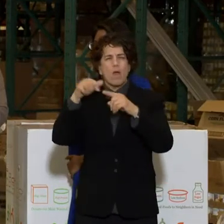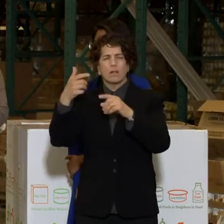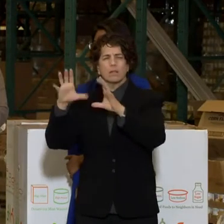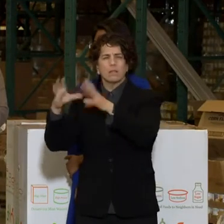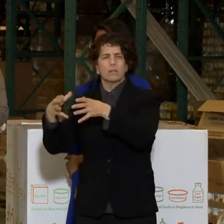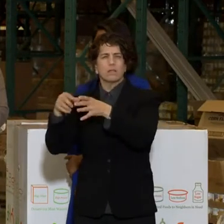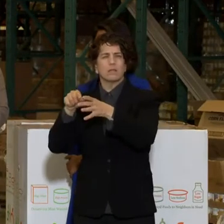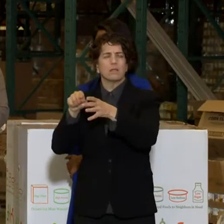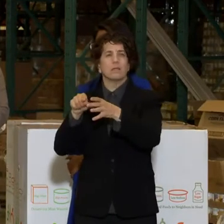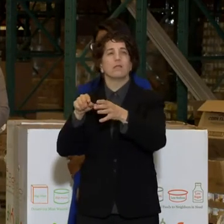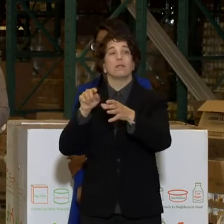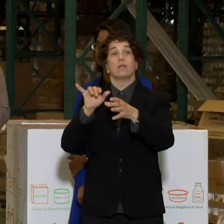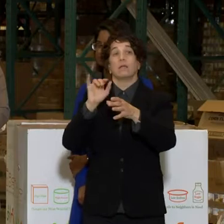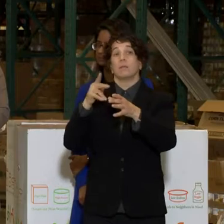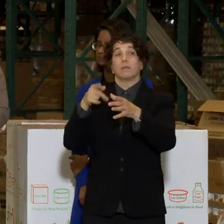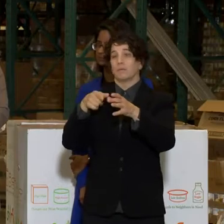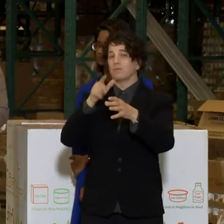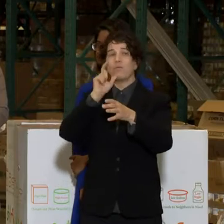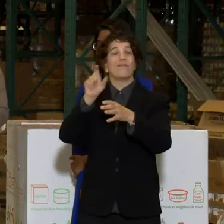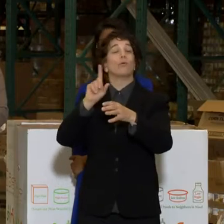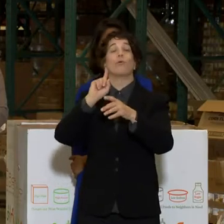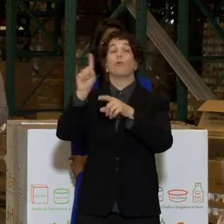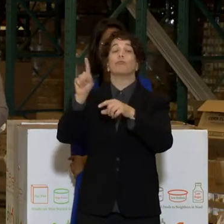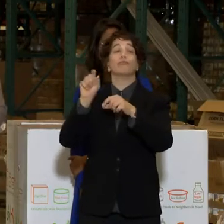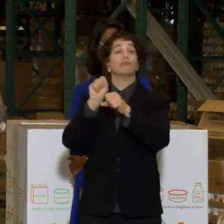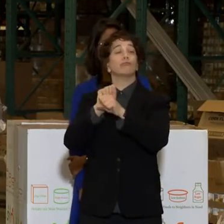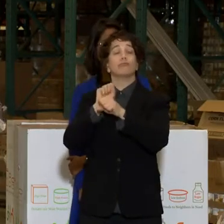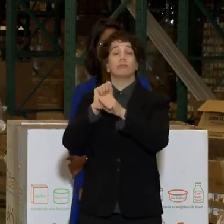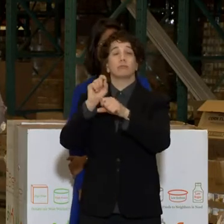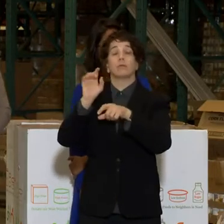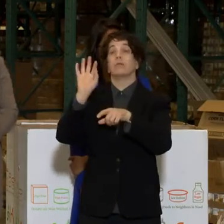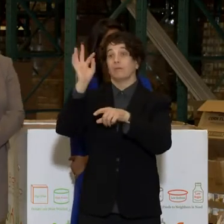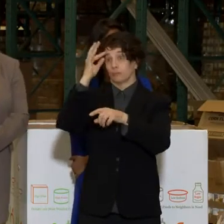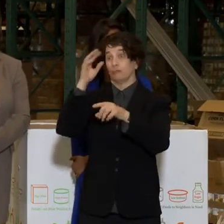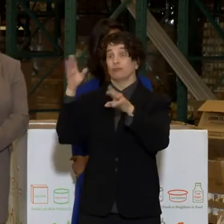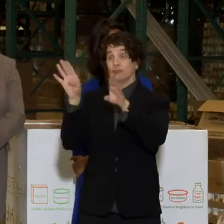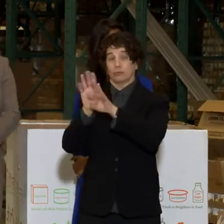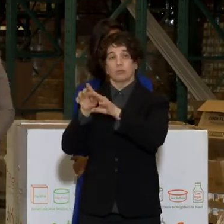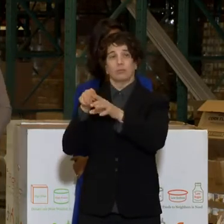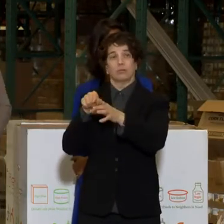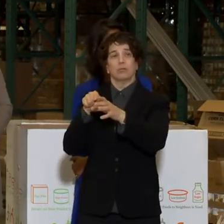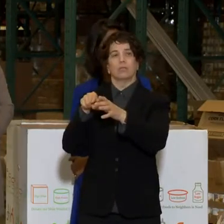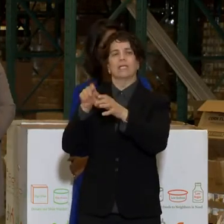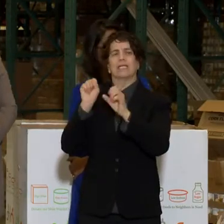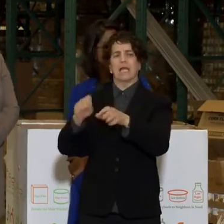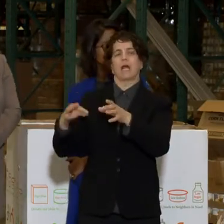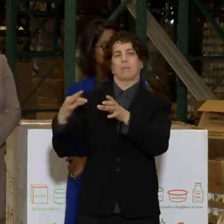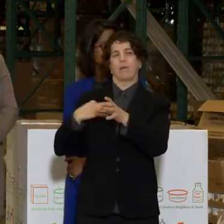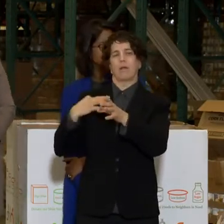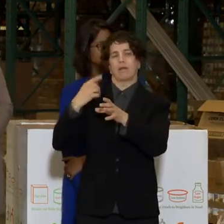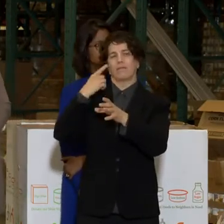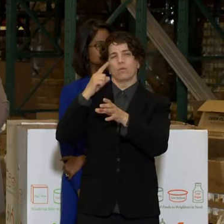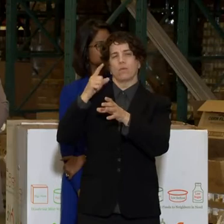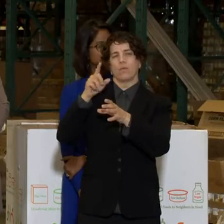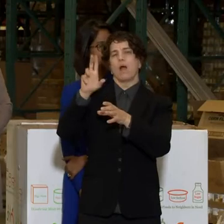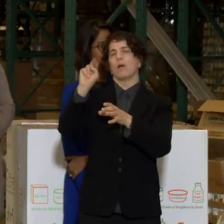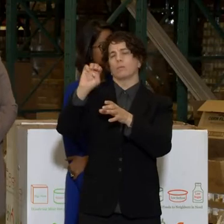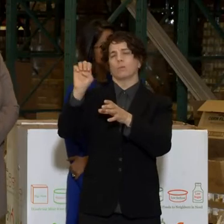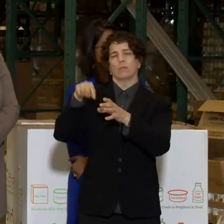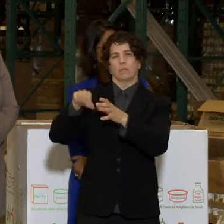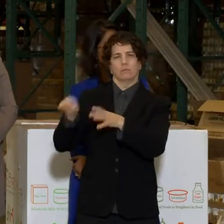apply for unemployment insurance. Yes, one second. Yes. On the same line,